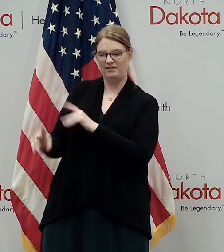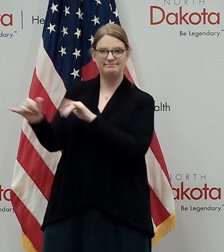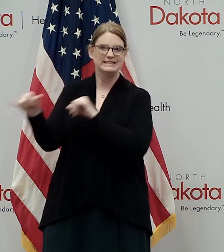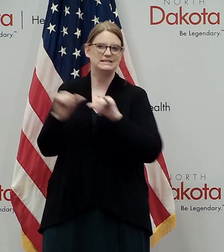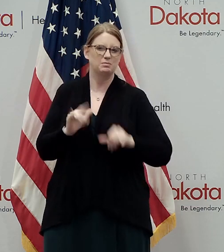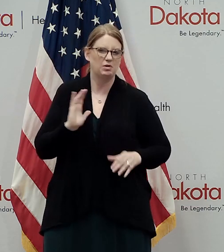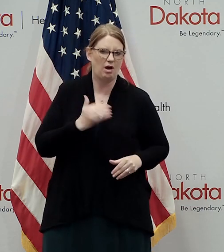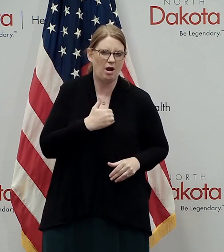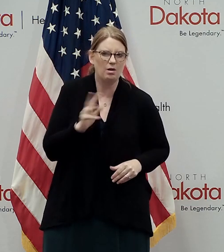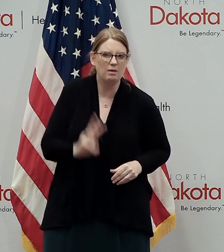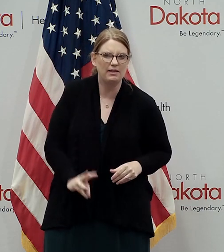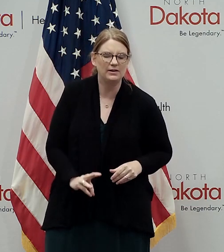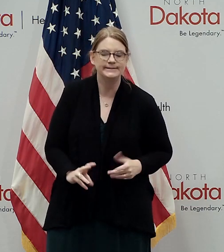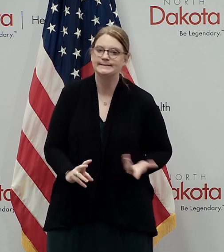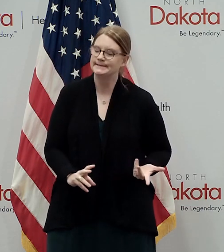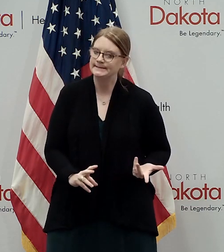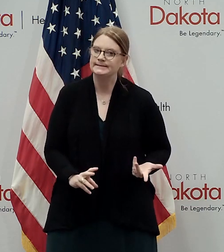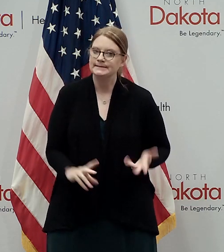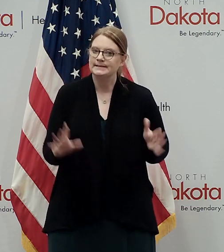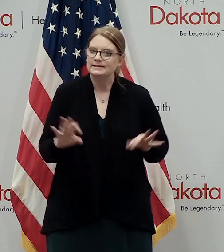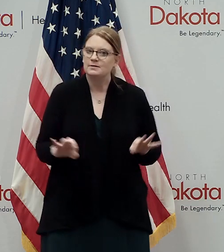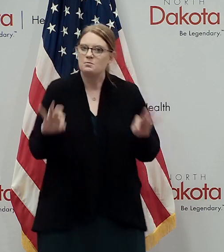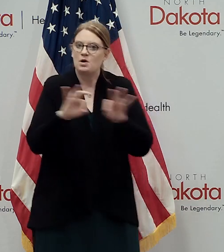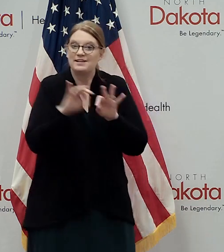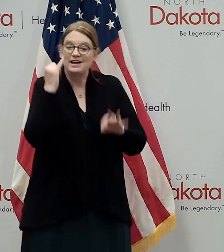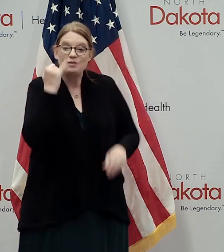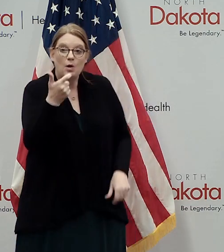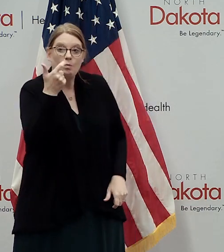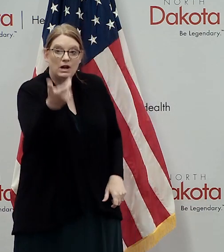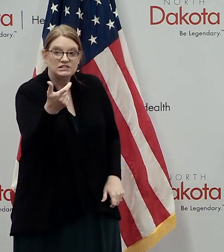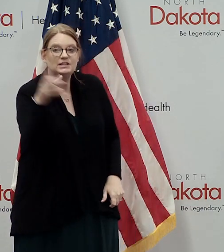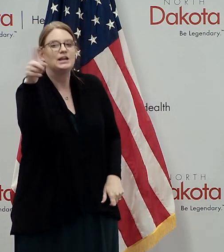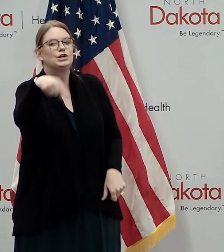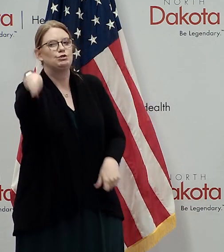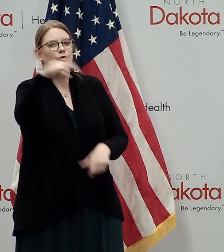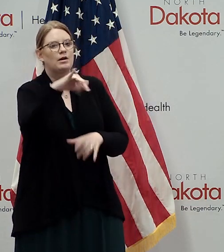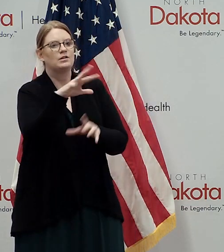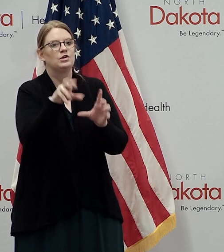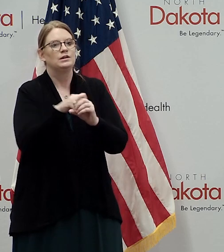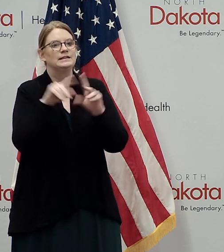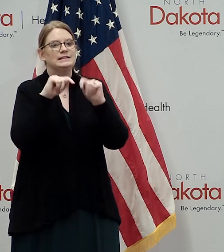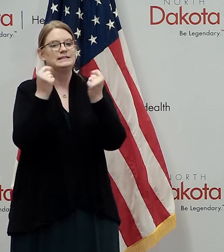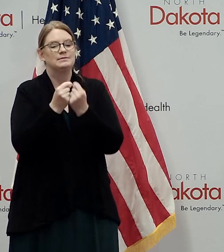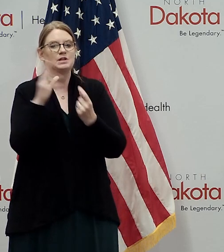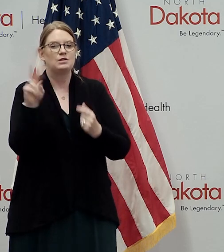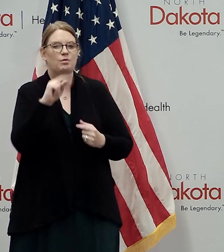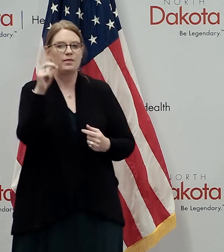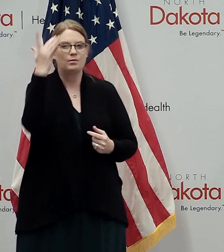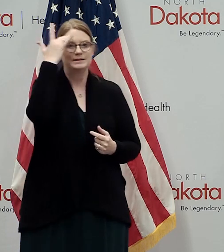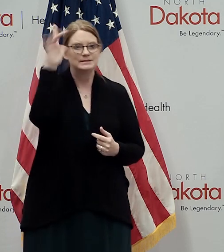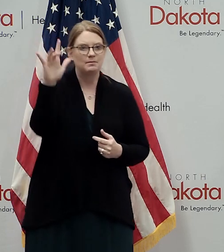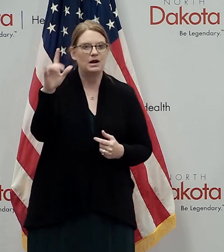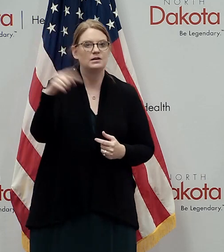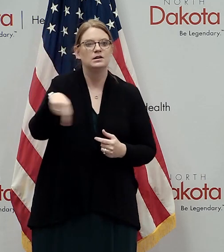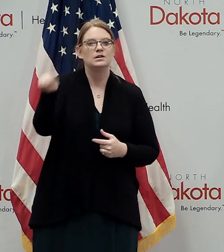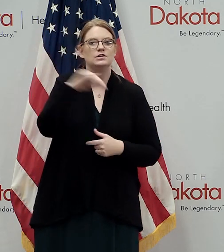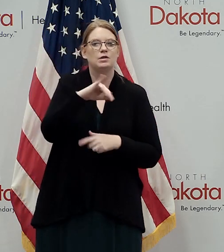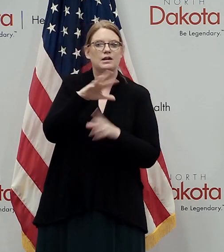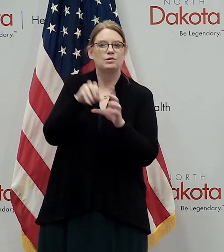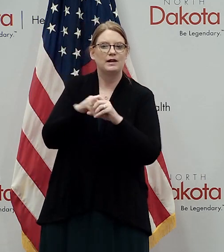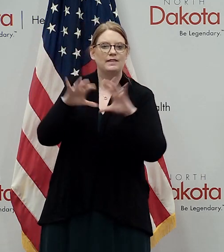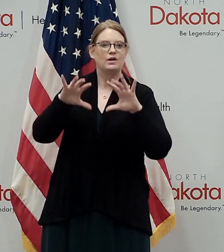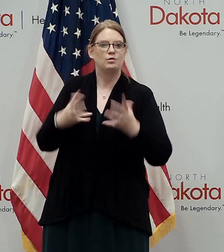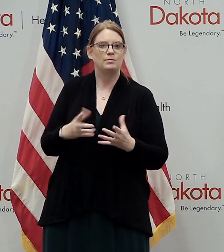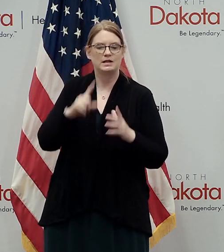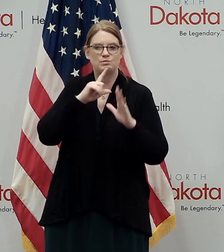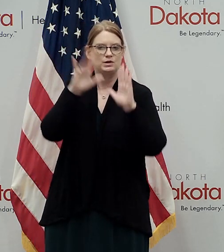important thing today, if you're tuning in, you're part of the team that's helping be North Dakota Smart. You're part of the group that is doing the great work.